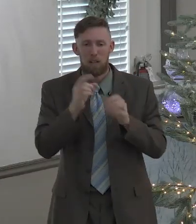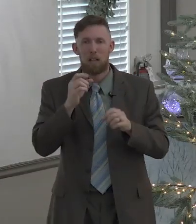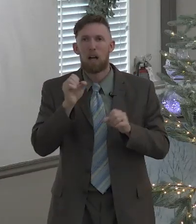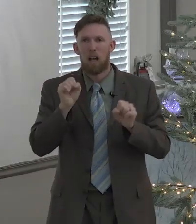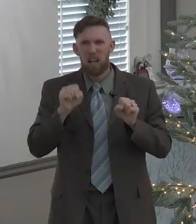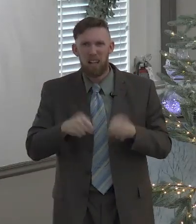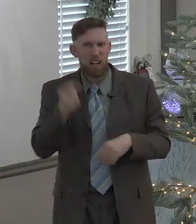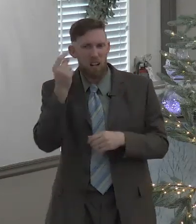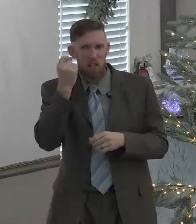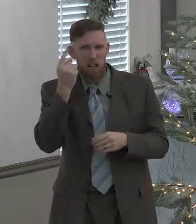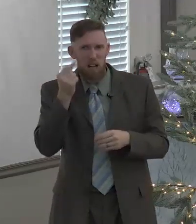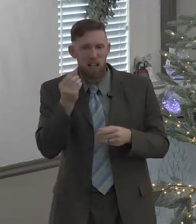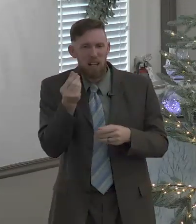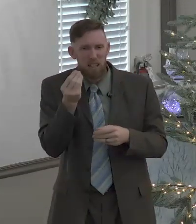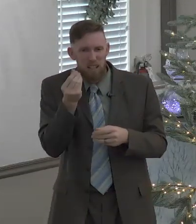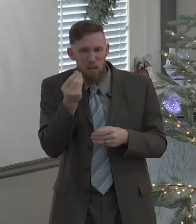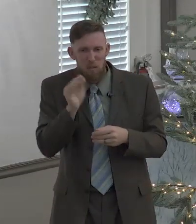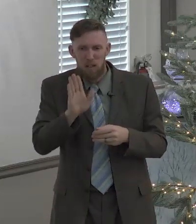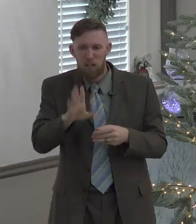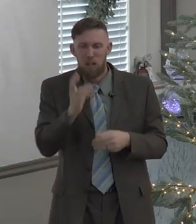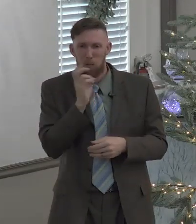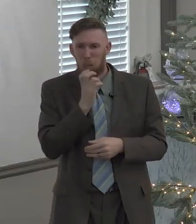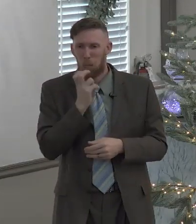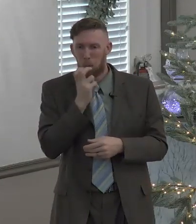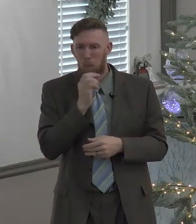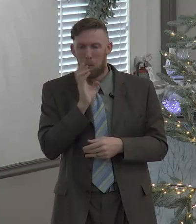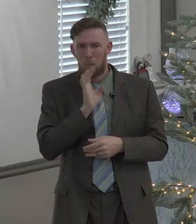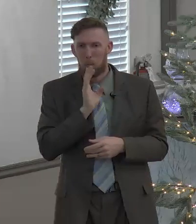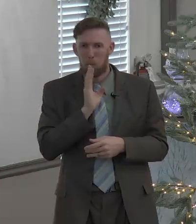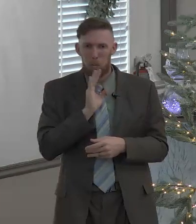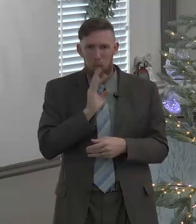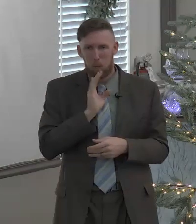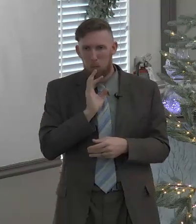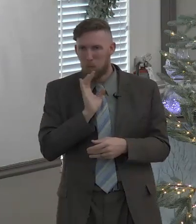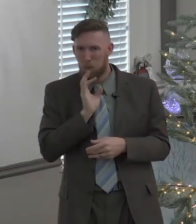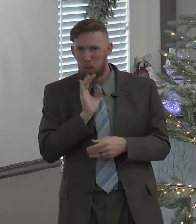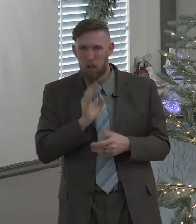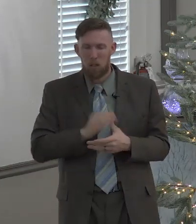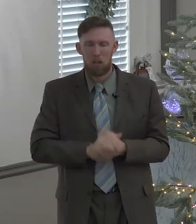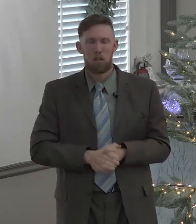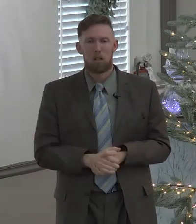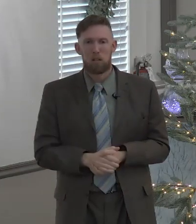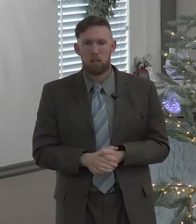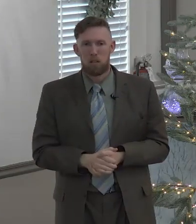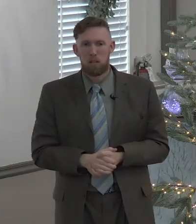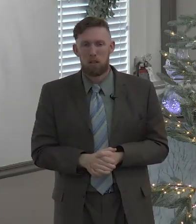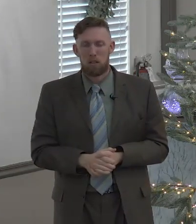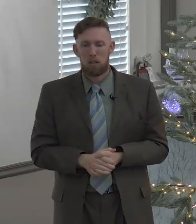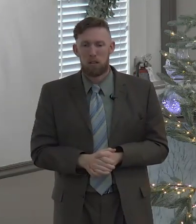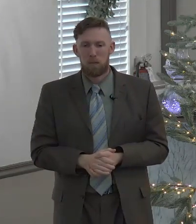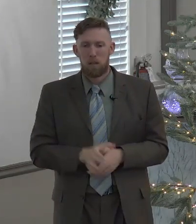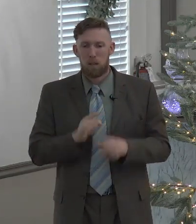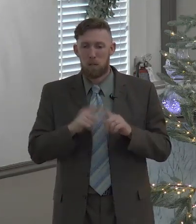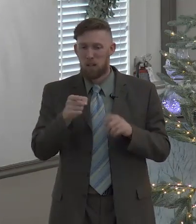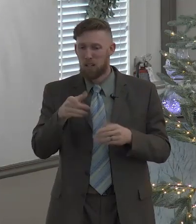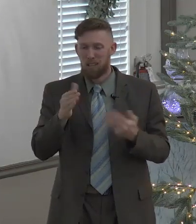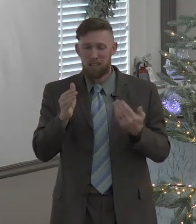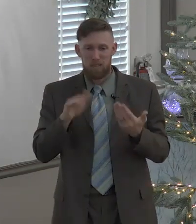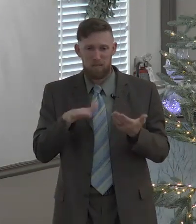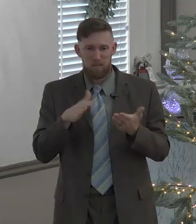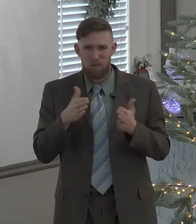He can't, his family, I guess, can understand a little bit of how he's, what he's saying. I can't understand